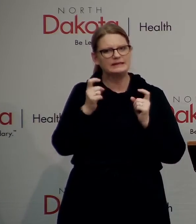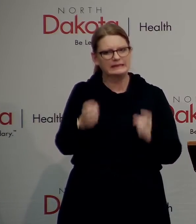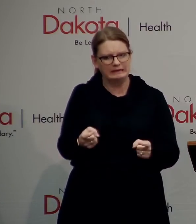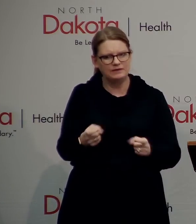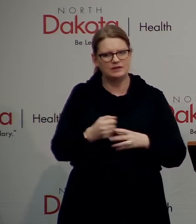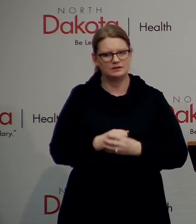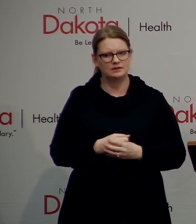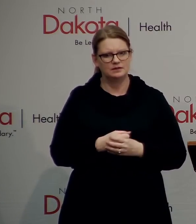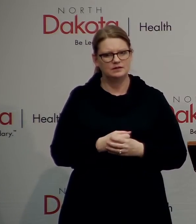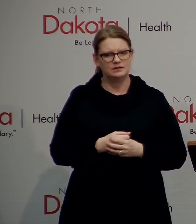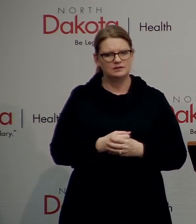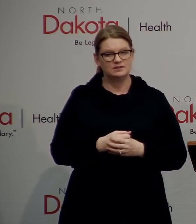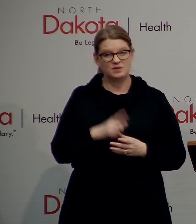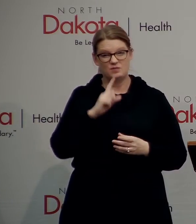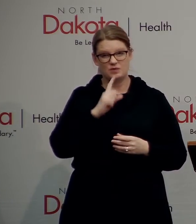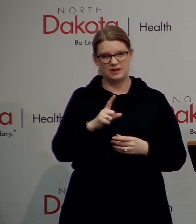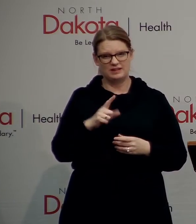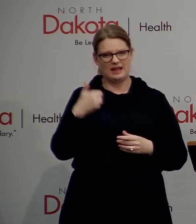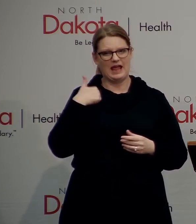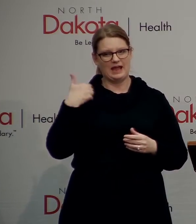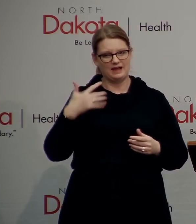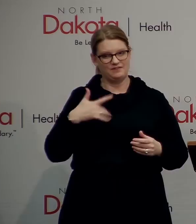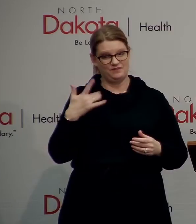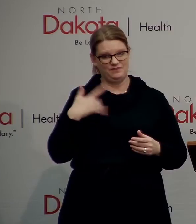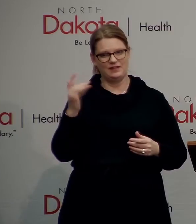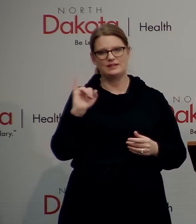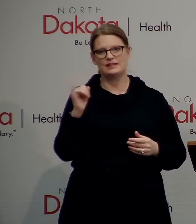Essentially, it makes me feel like a hero.